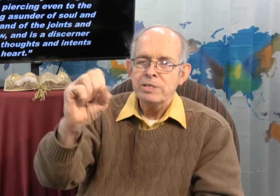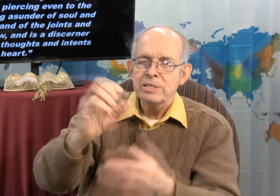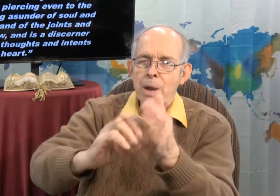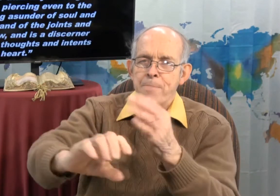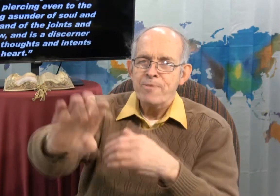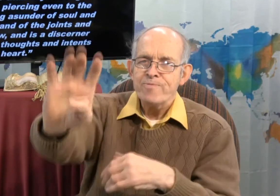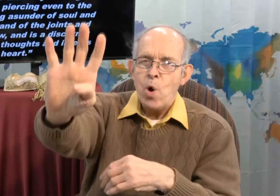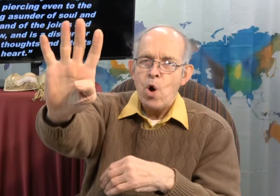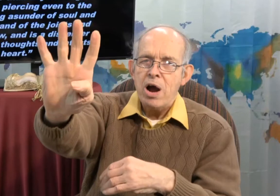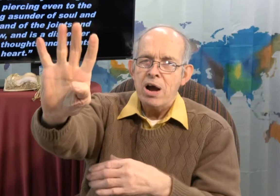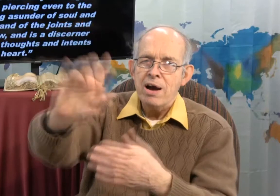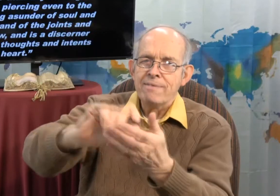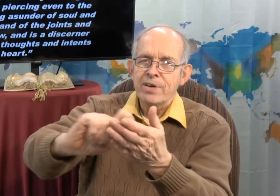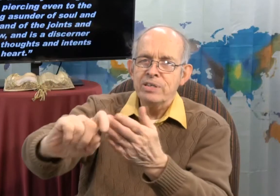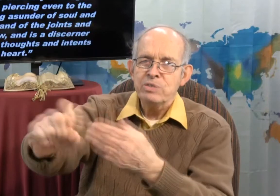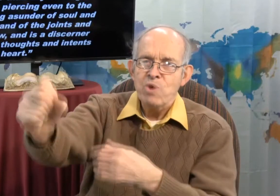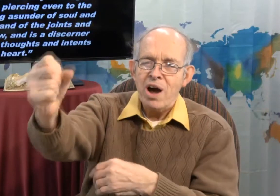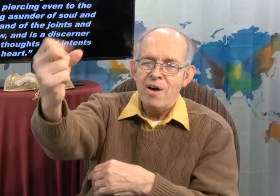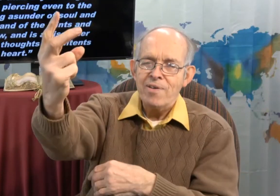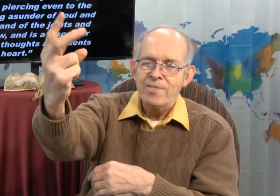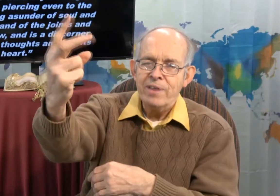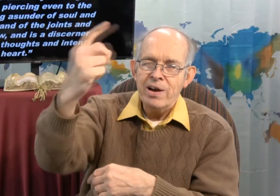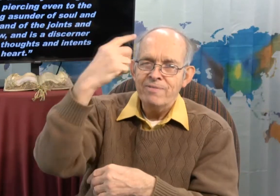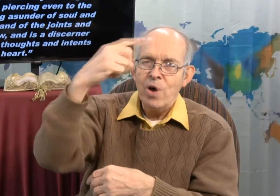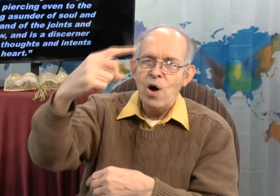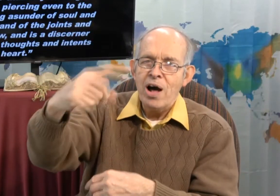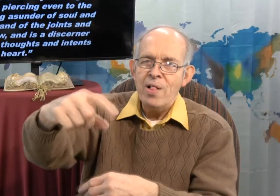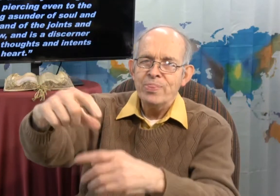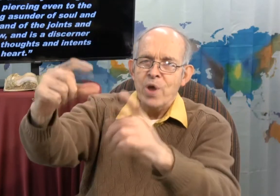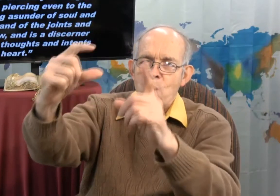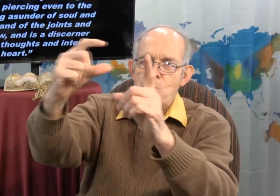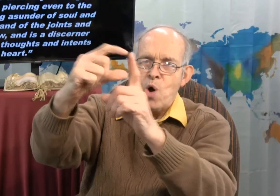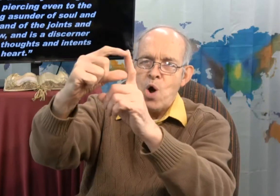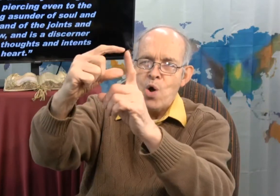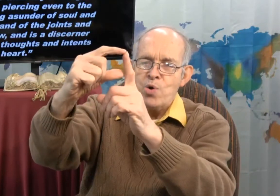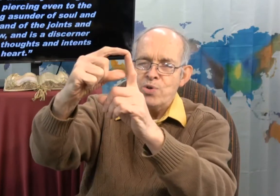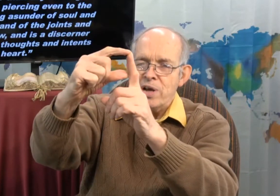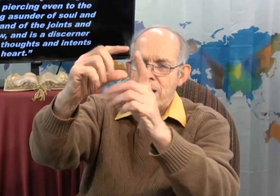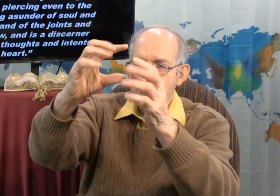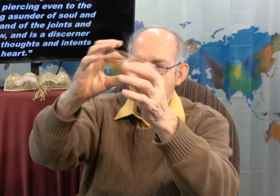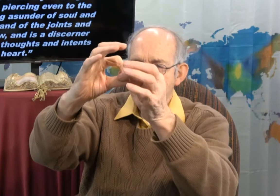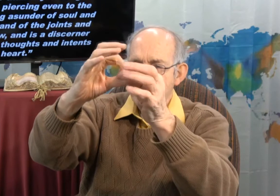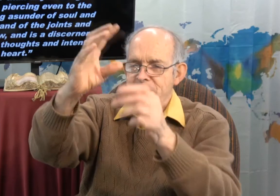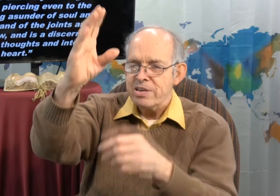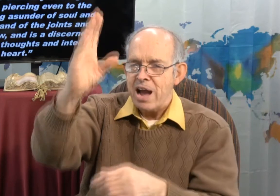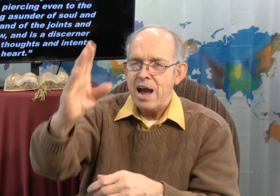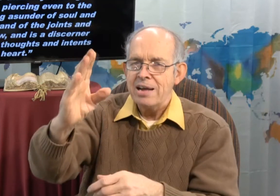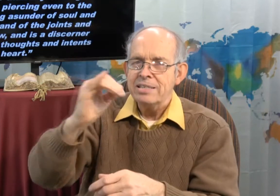Hebrews chapter 4, verse 12. For the word of God